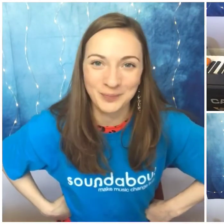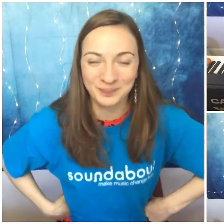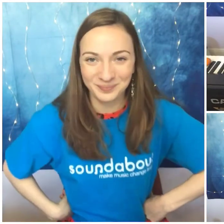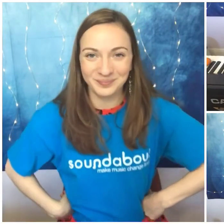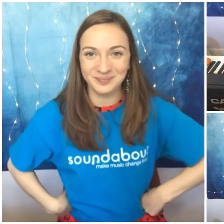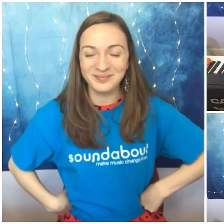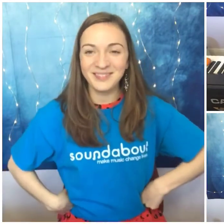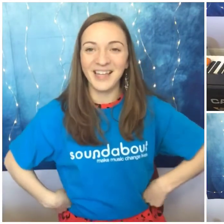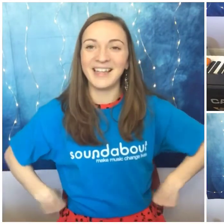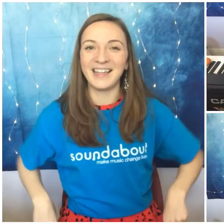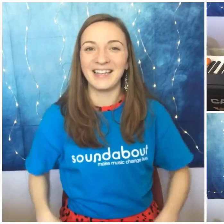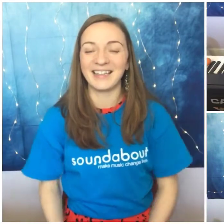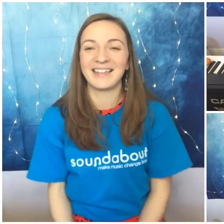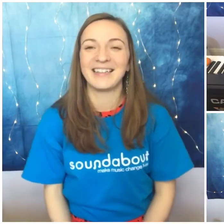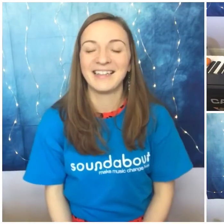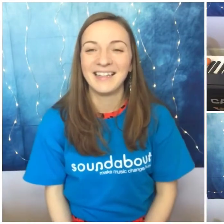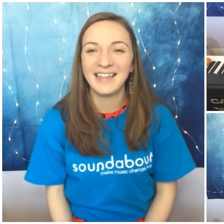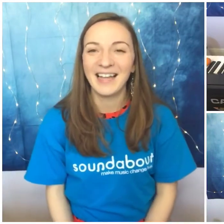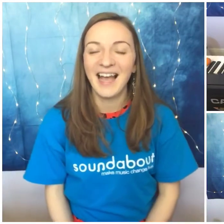show.